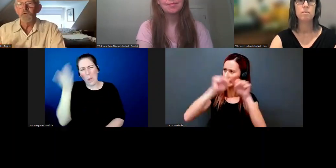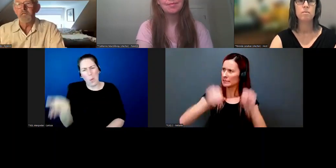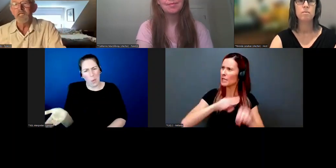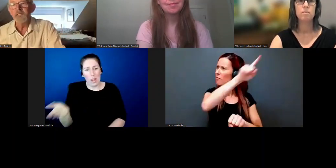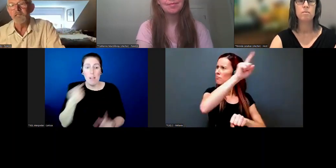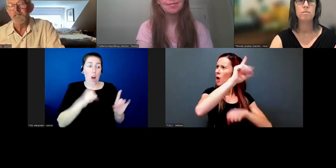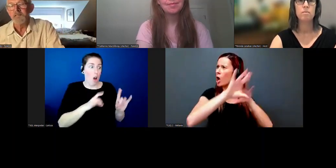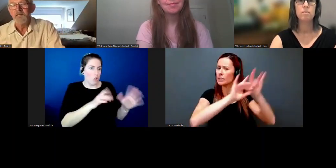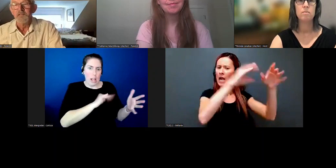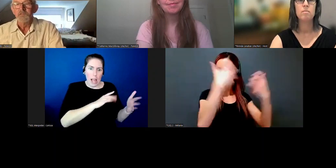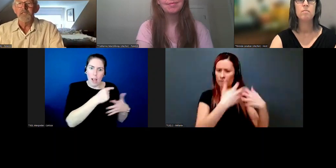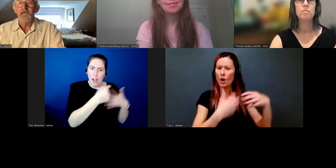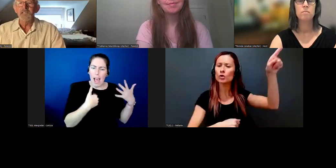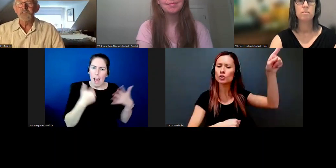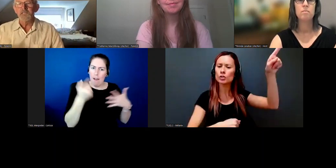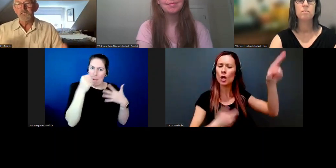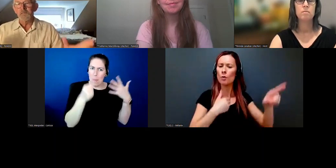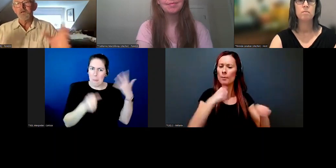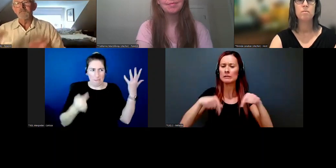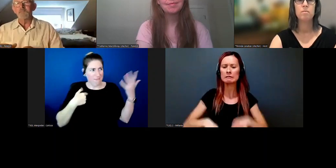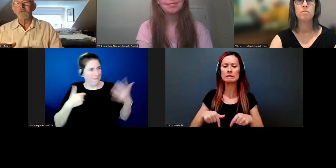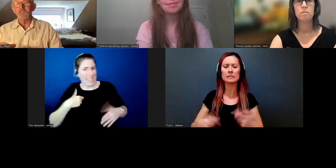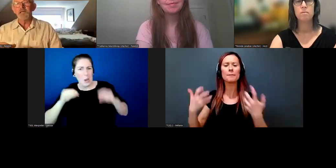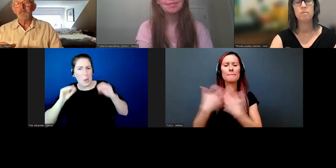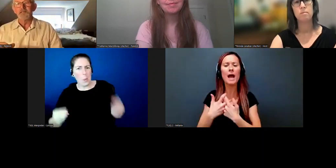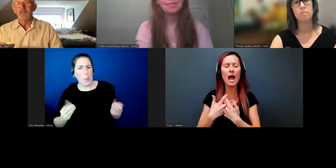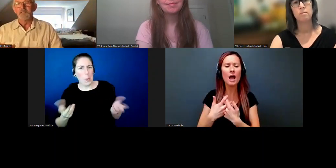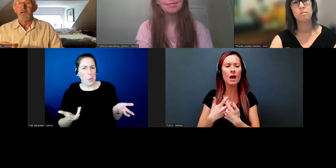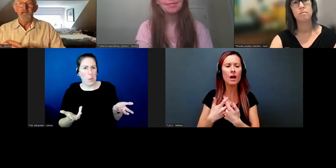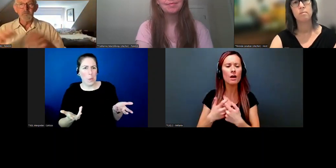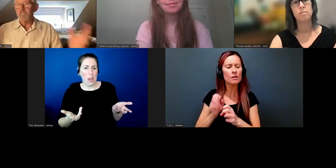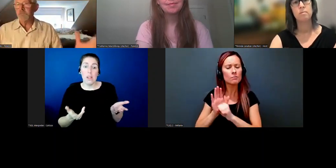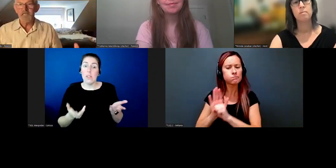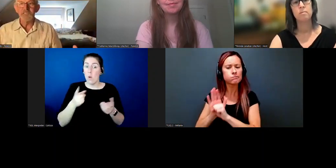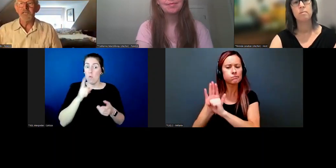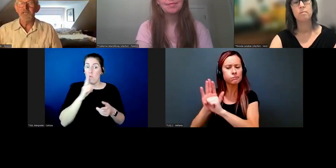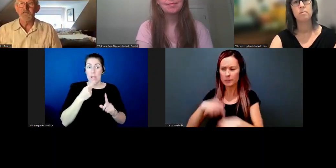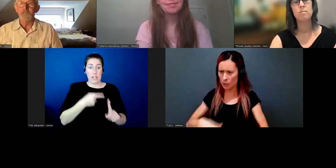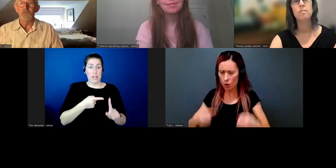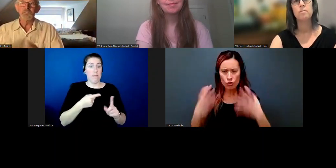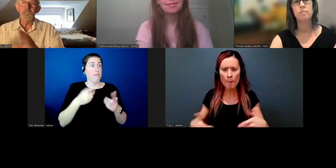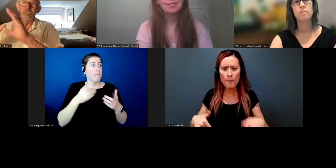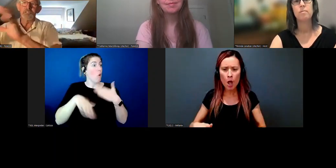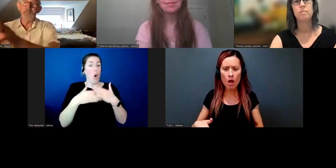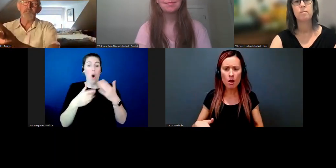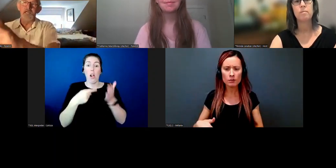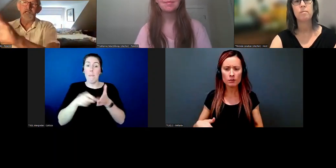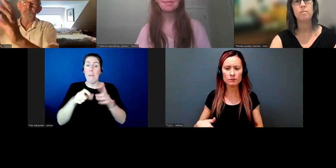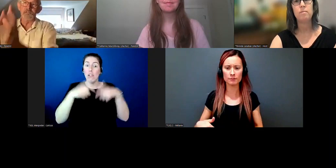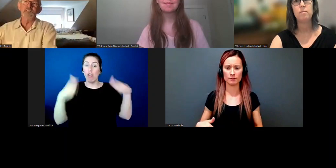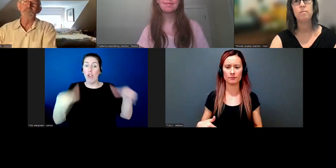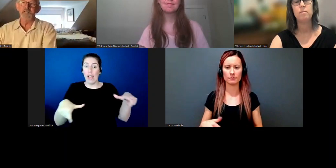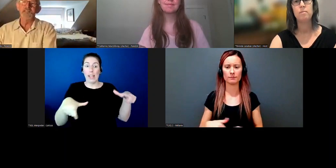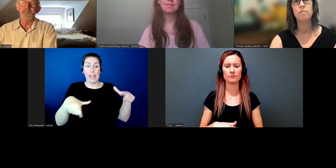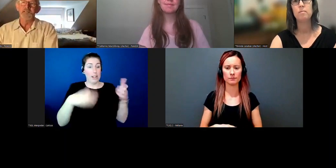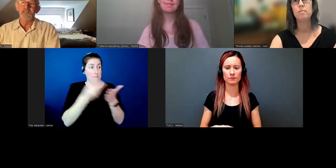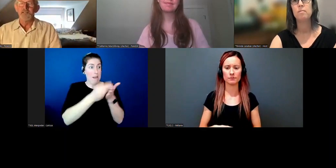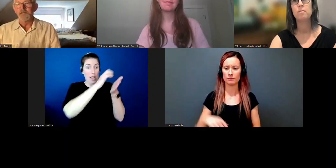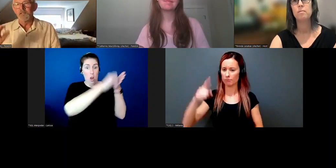we don't get anything. So the idea is that it comes off your paycheck, everybody's paycheck. goes into a separate held trust